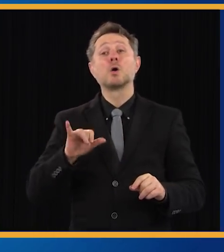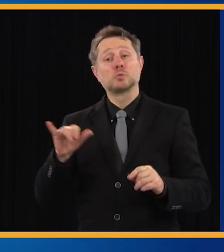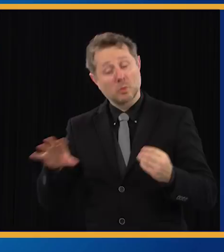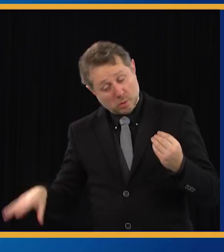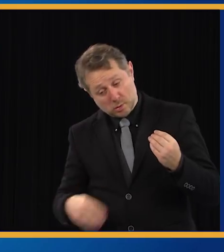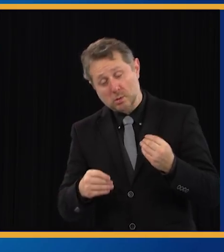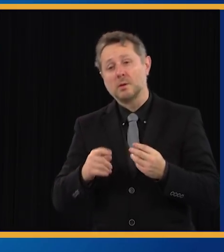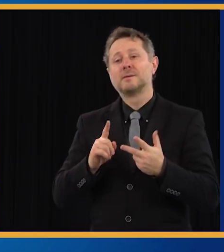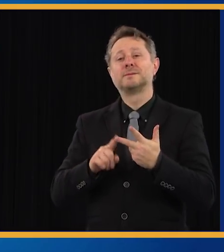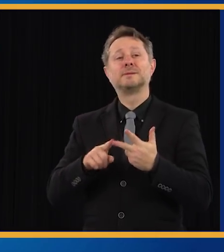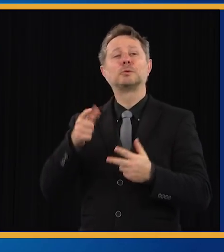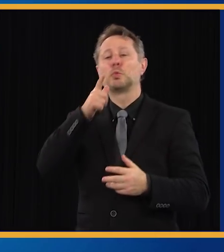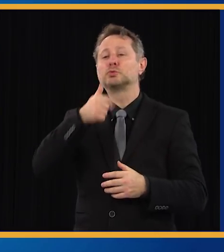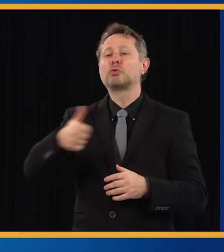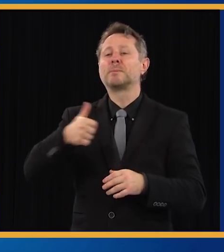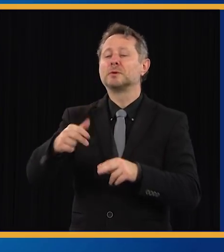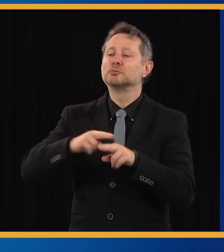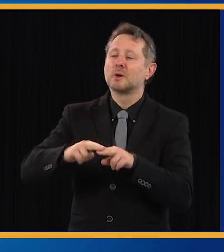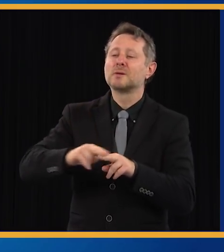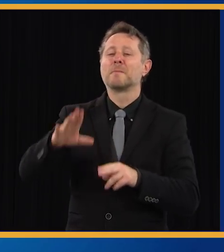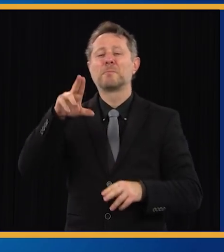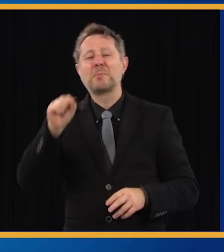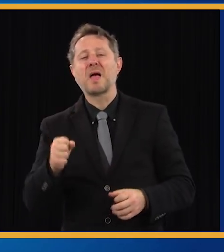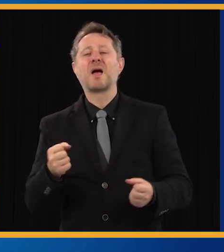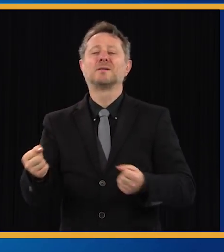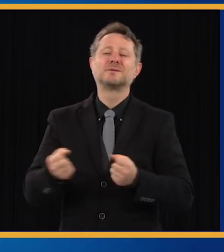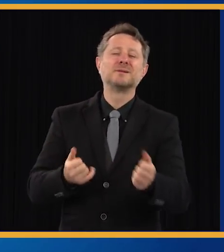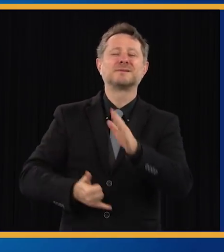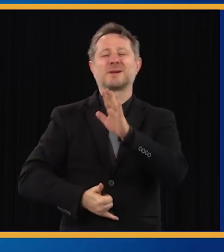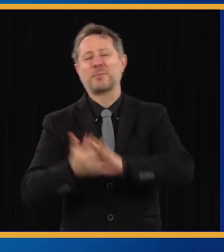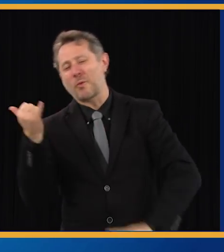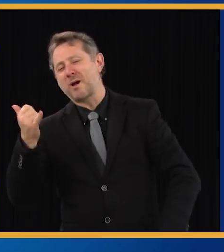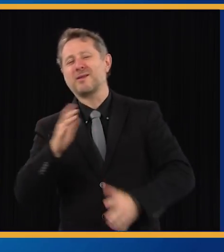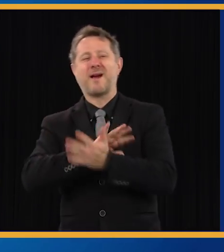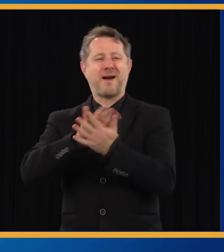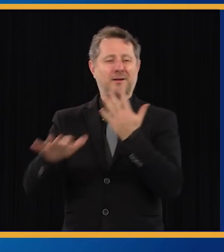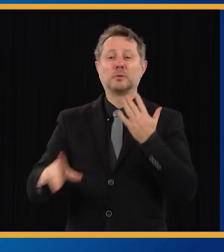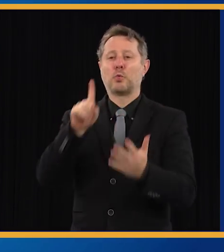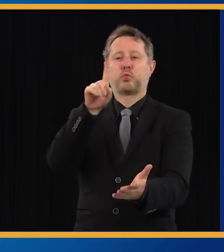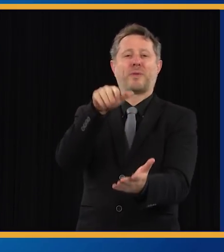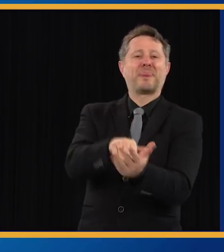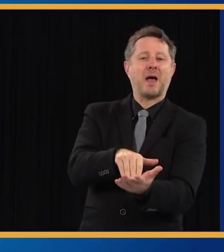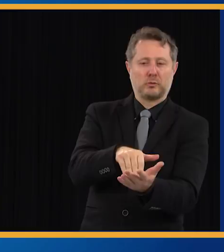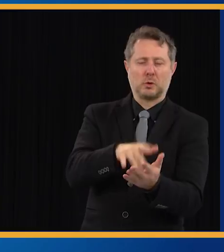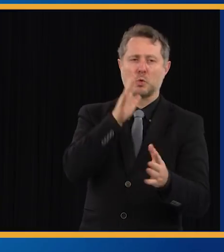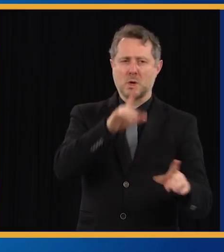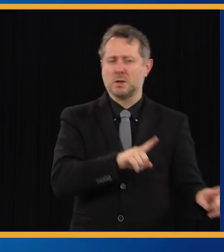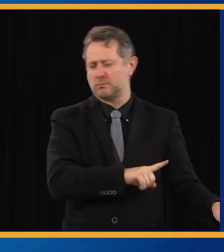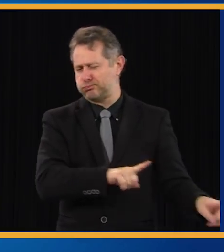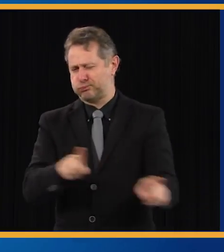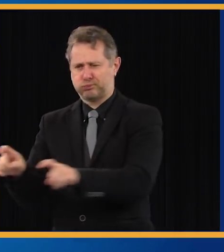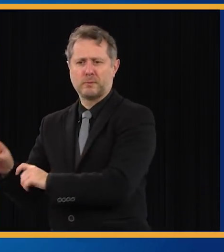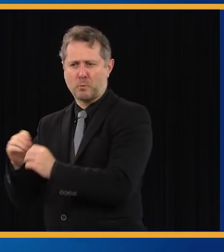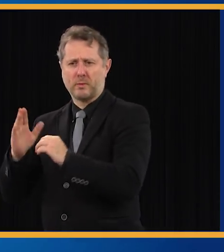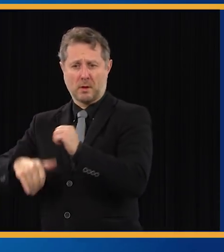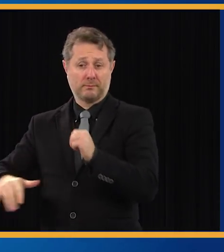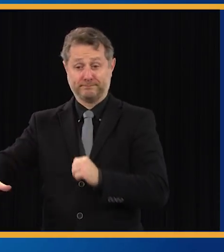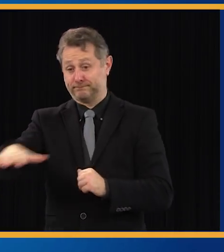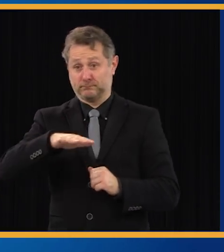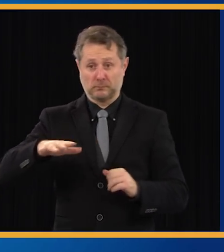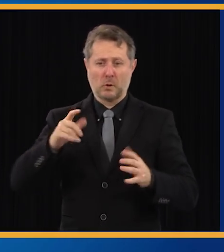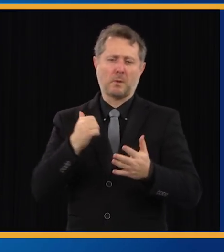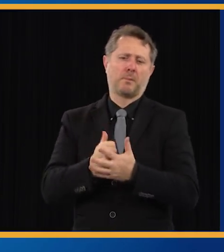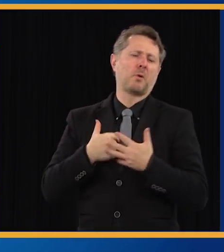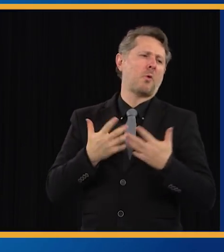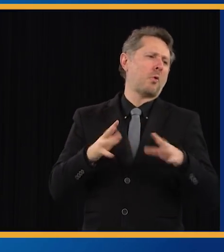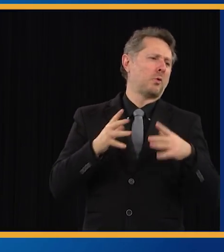transit workers. These are the bus drivers, the train operators who keep the public transit system working, and